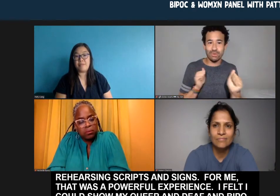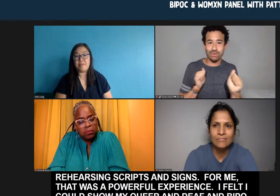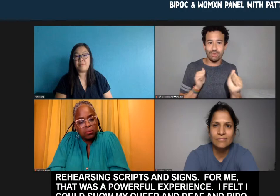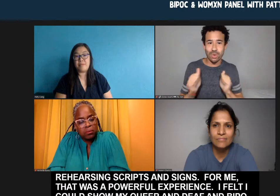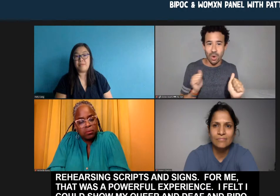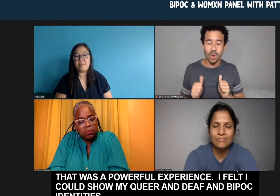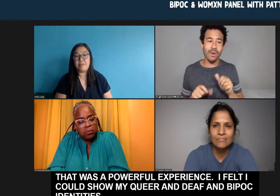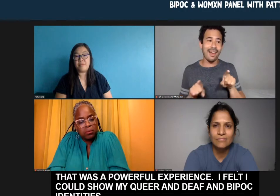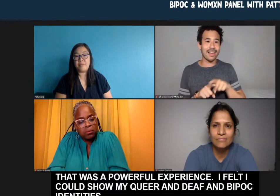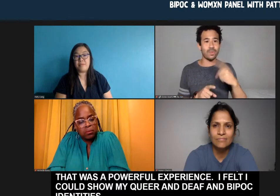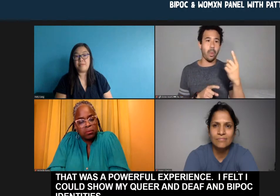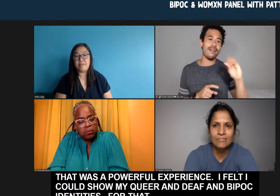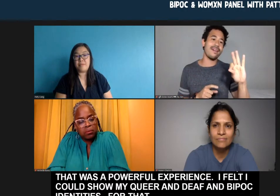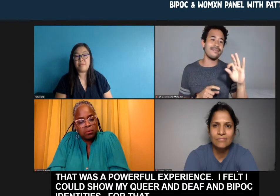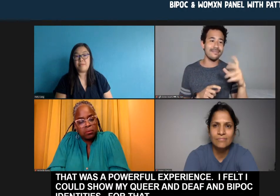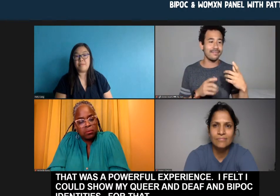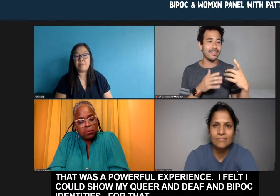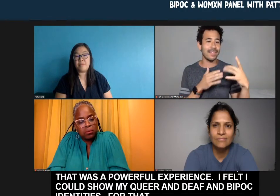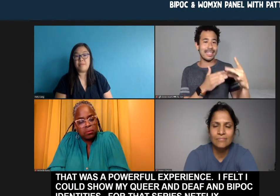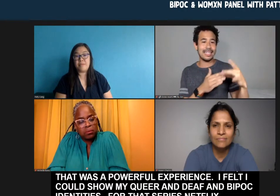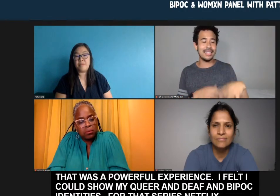again. So I was able to get another TV show.